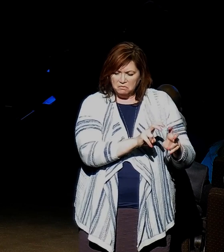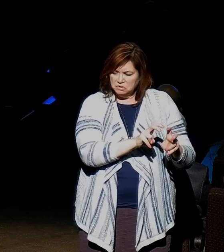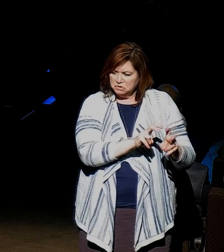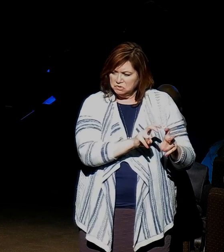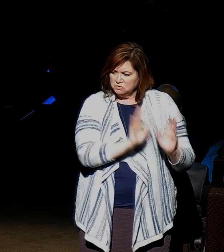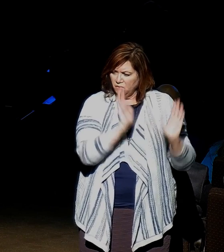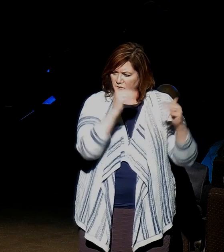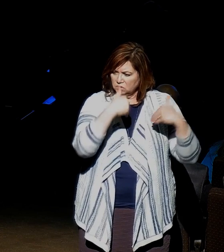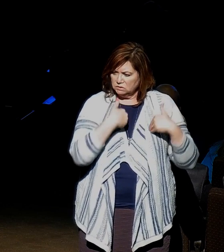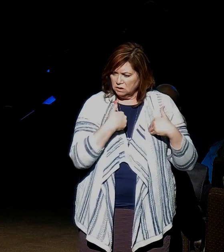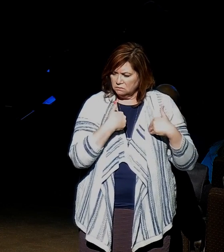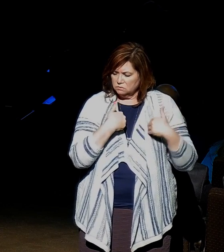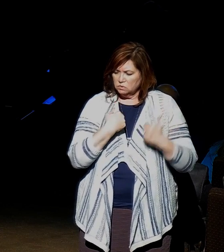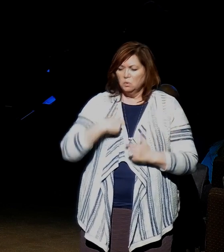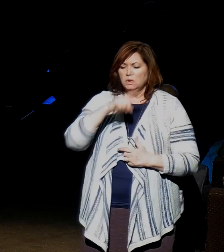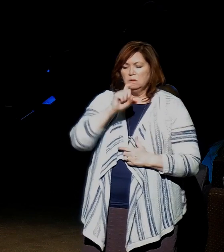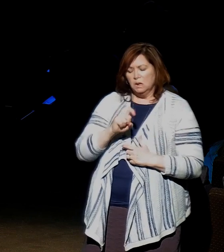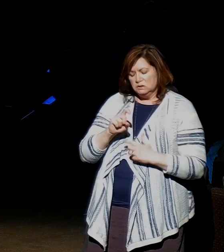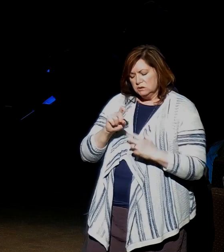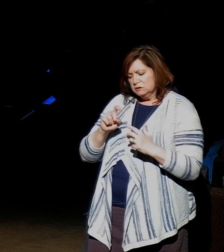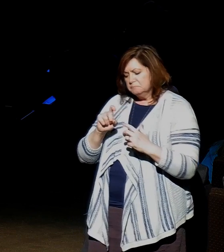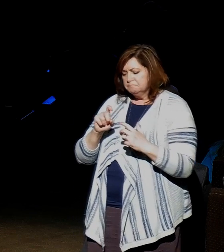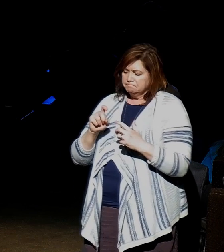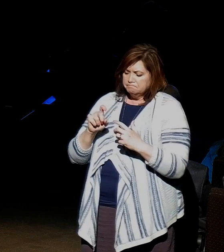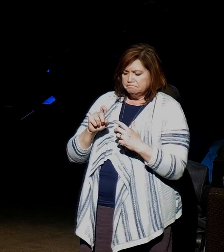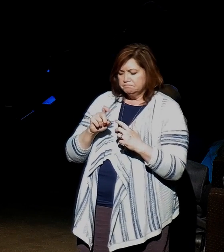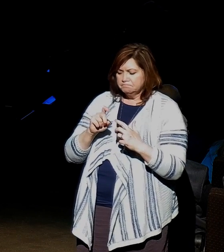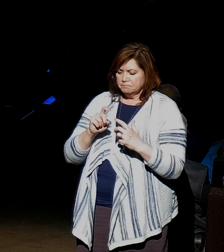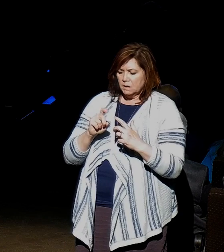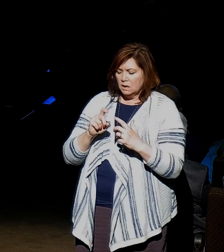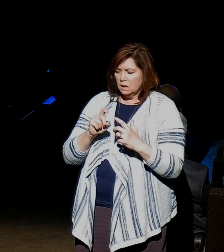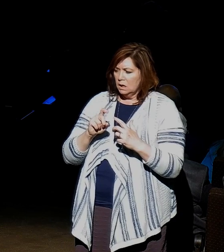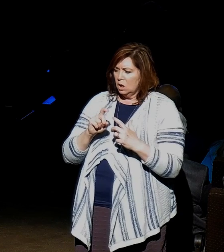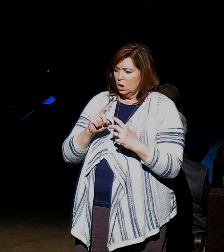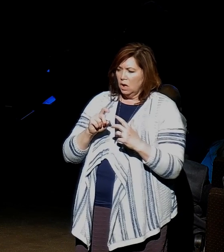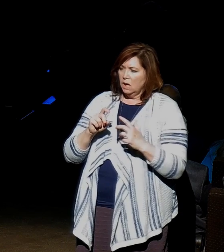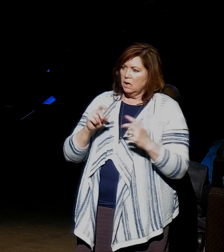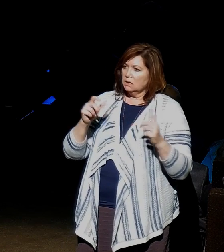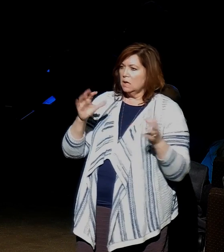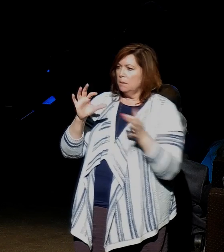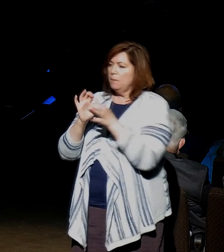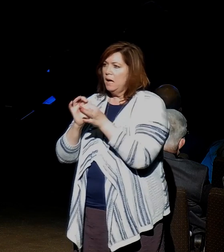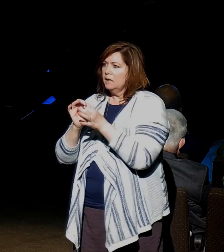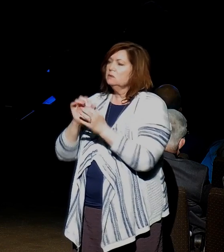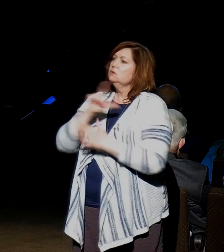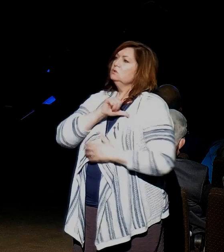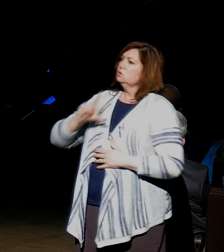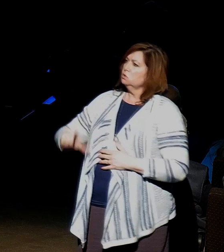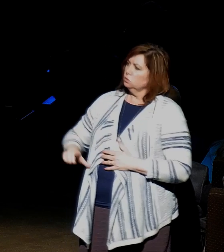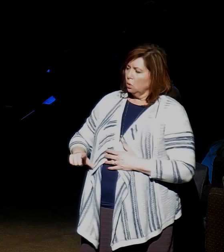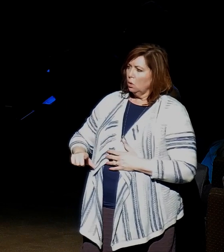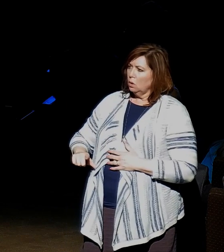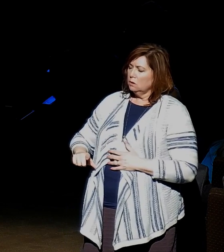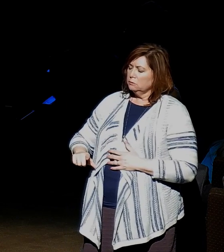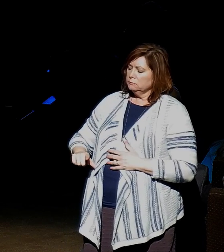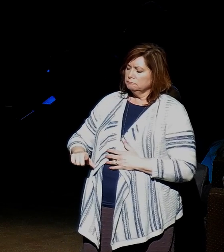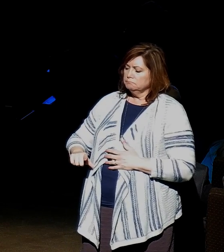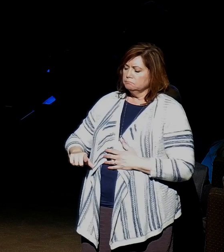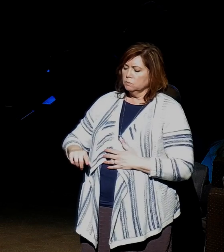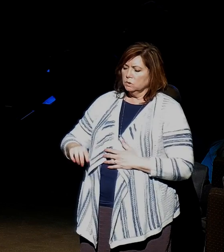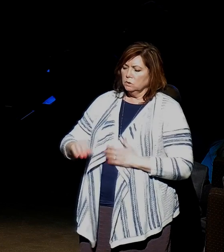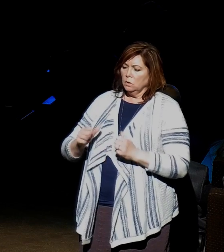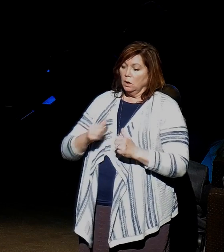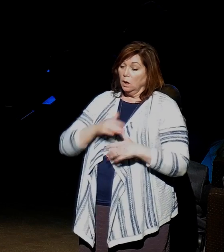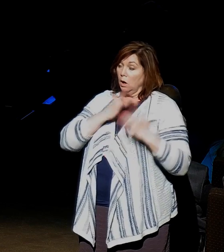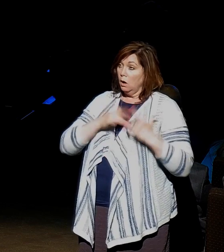search and try our ways, and turn again to the Lord, and rend your hearts and not your garments, and turn unto the Lord your God,